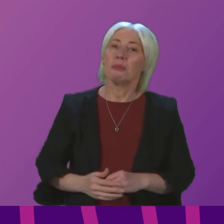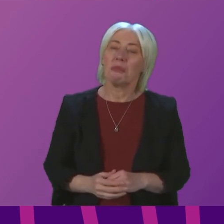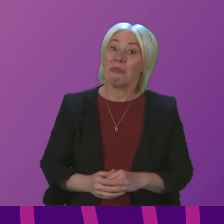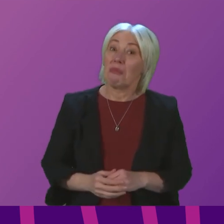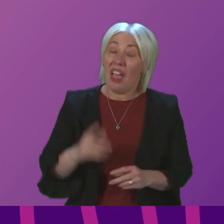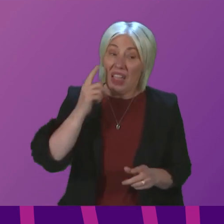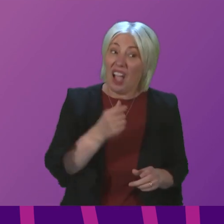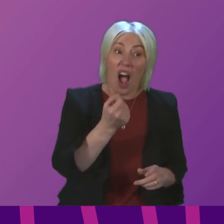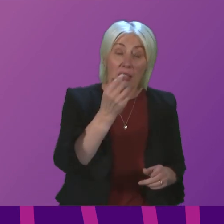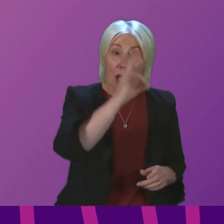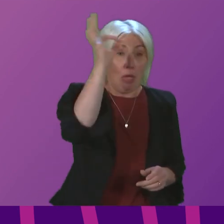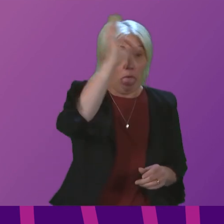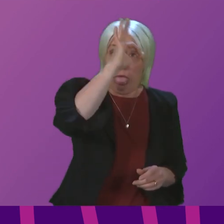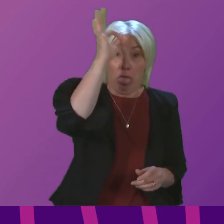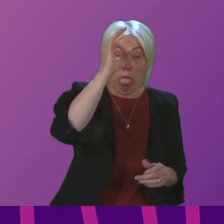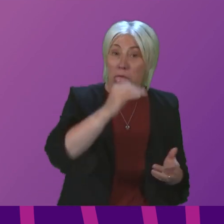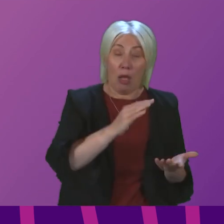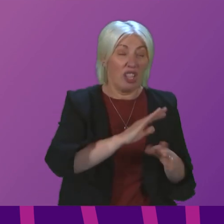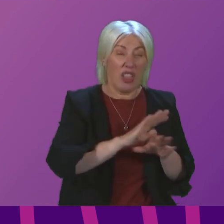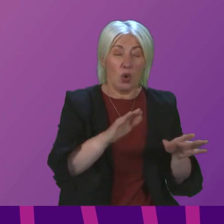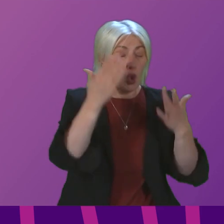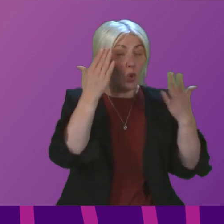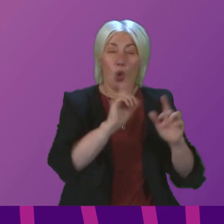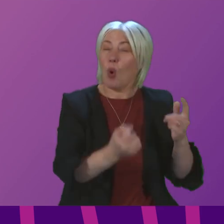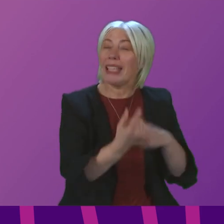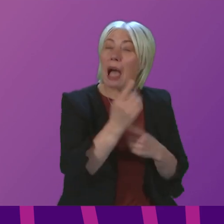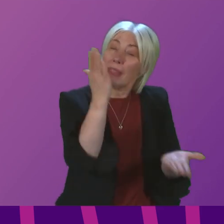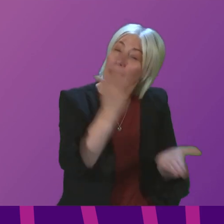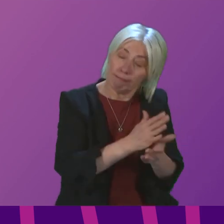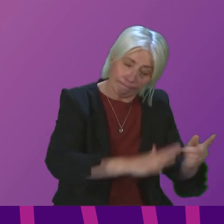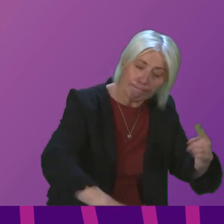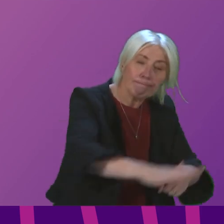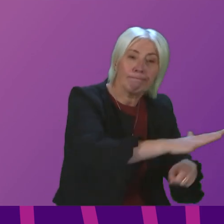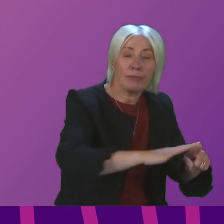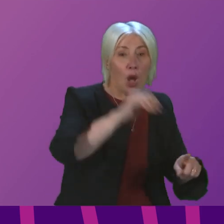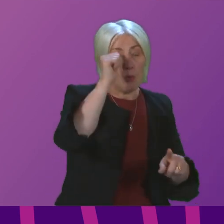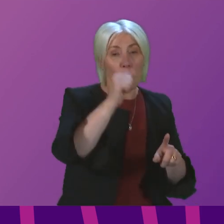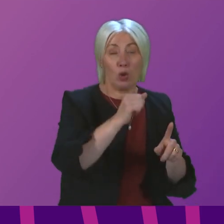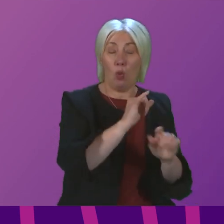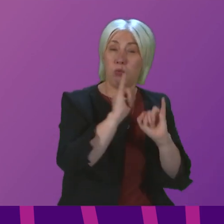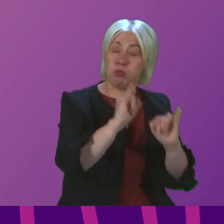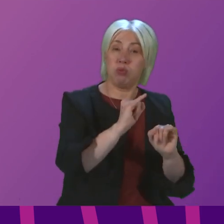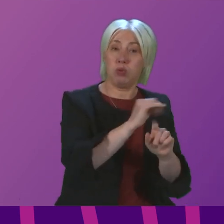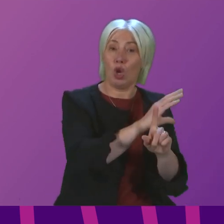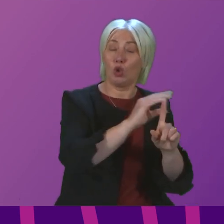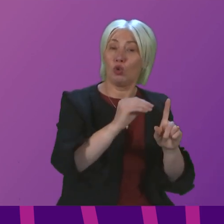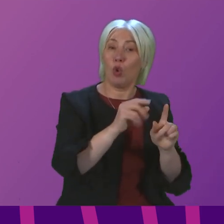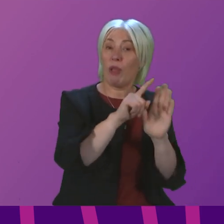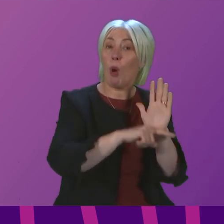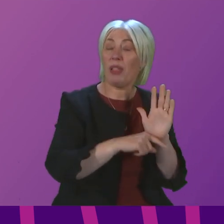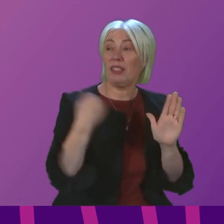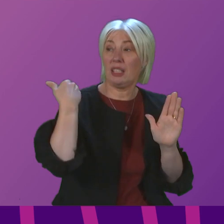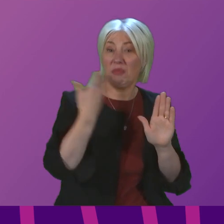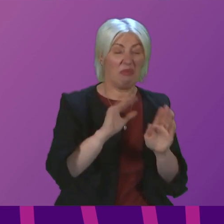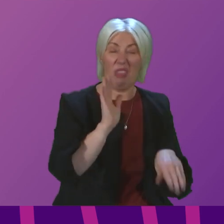think they understand at all. I think they are deeply out of touch. But we know from callous Tory policies down the years that they don't care that much